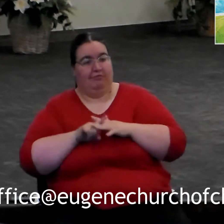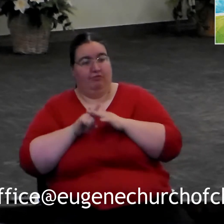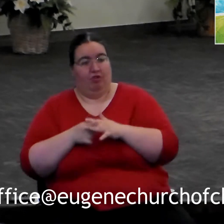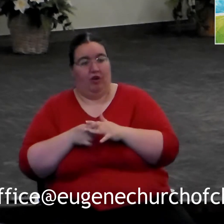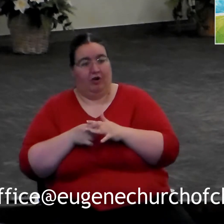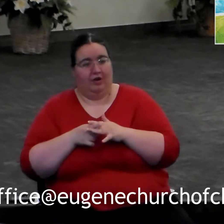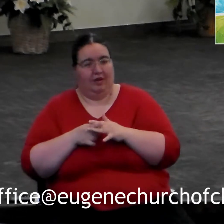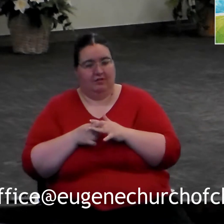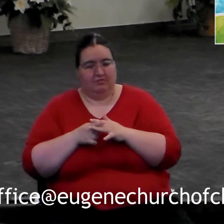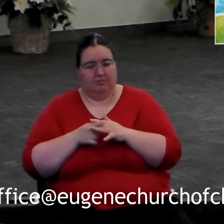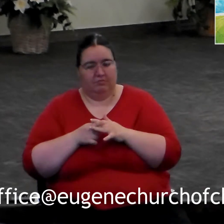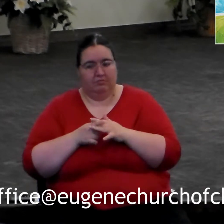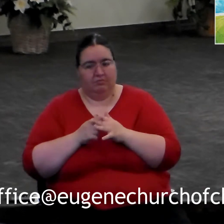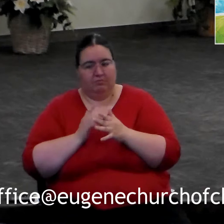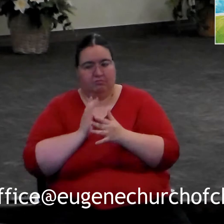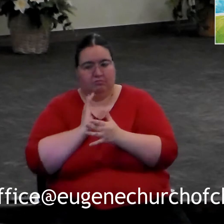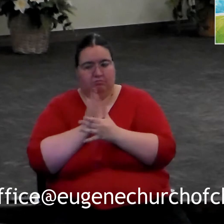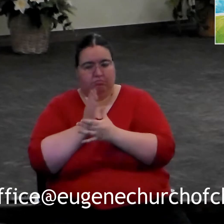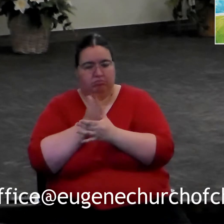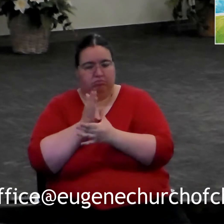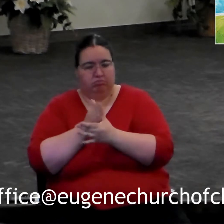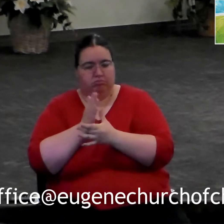You can very quickly go from being someone who